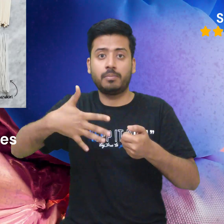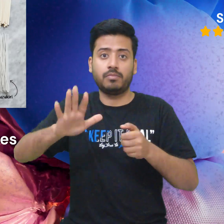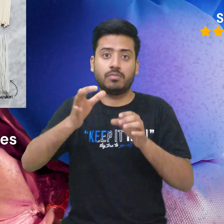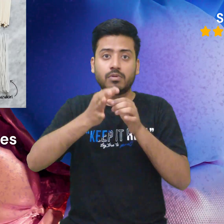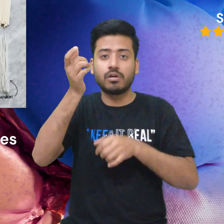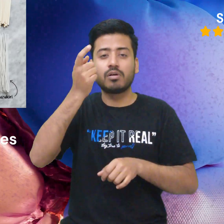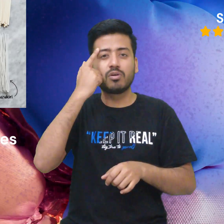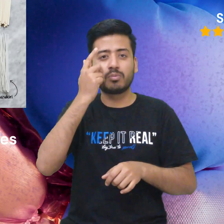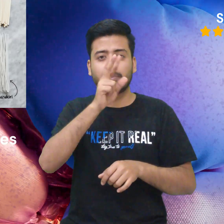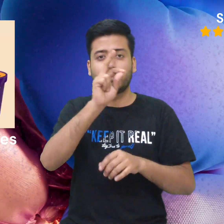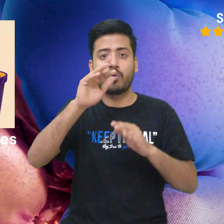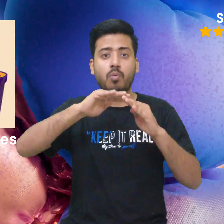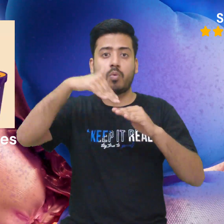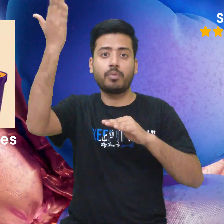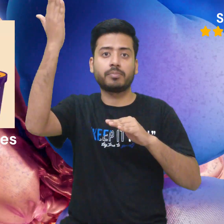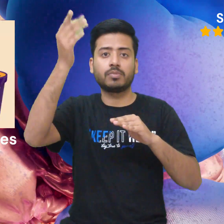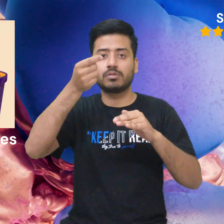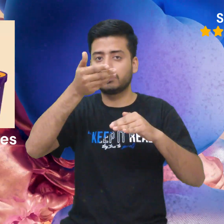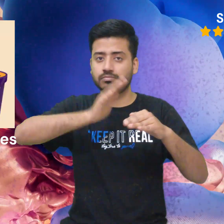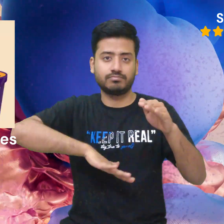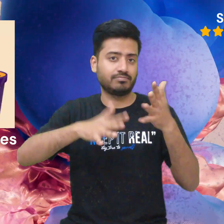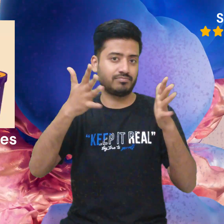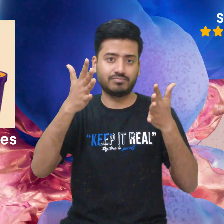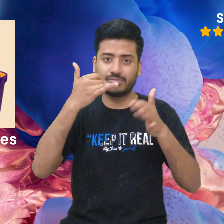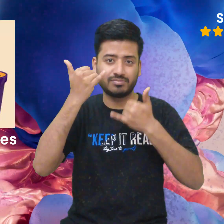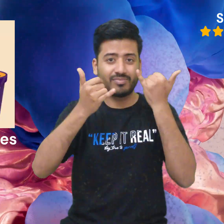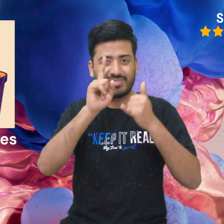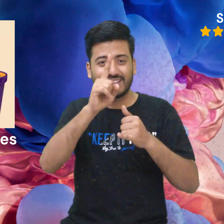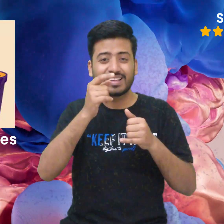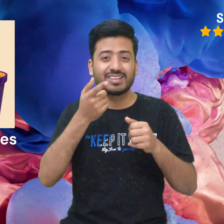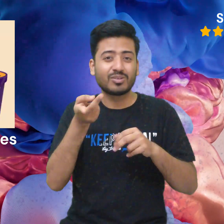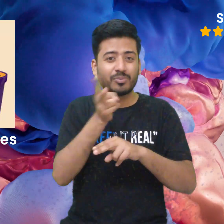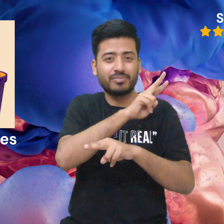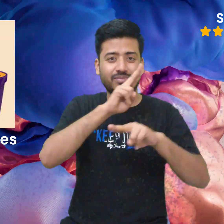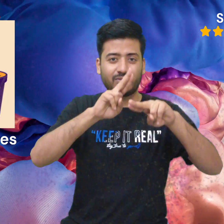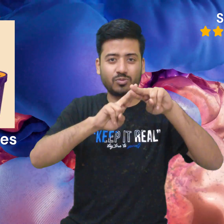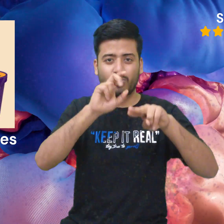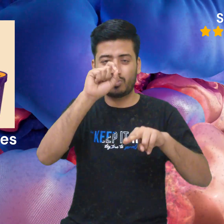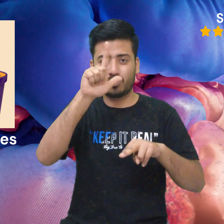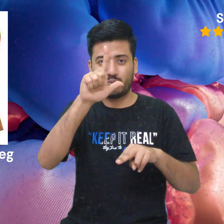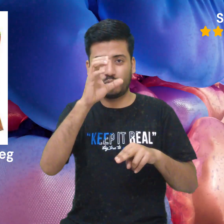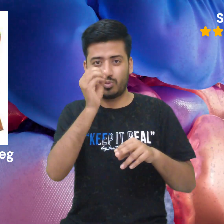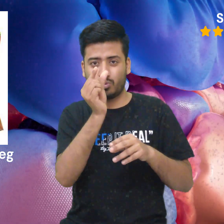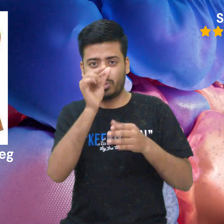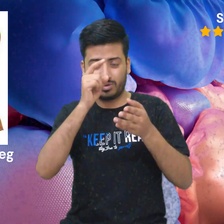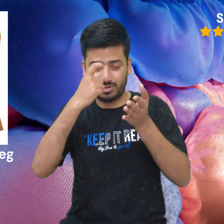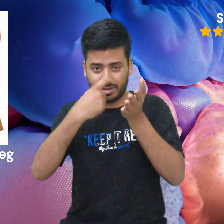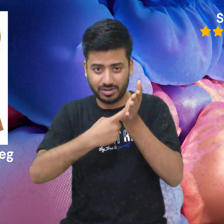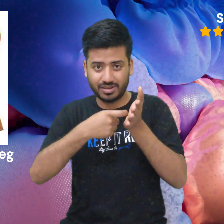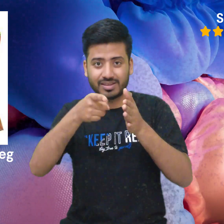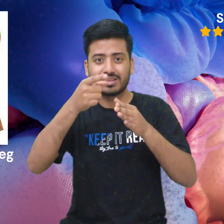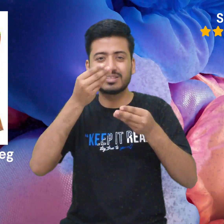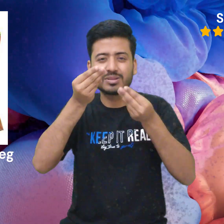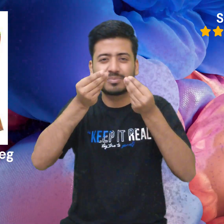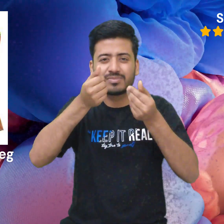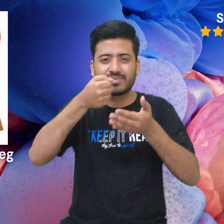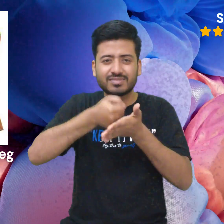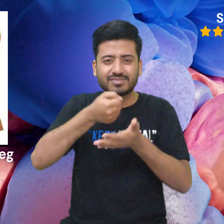for further observations as soon as his condition stabilized. What makes the combo so gnarly? As mentioned